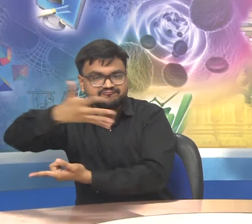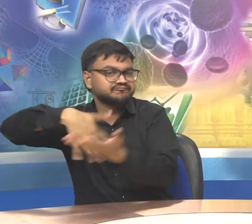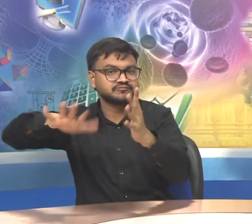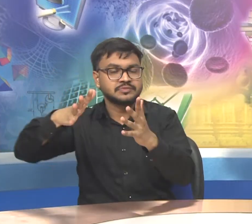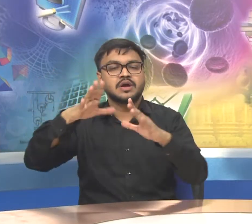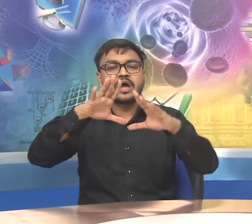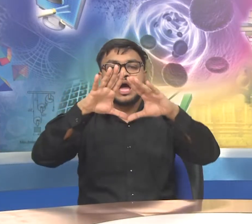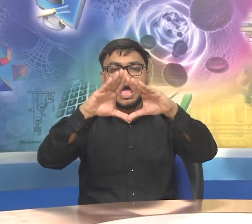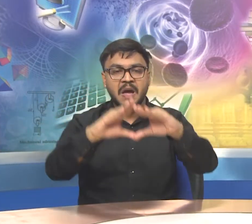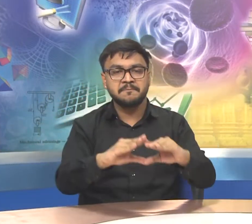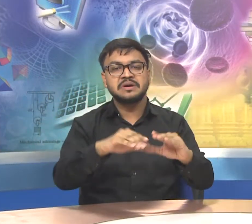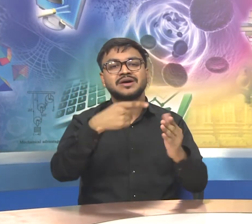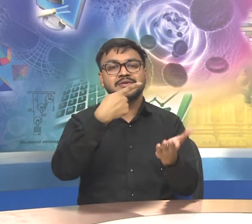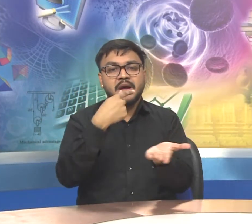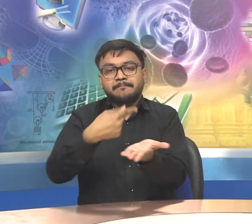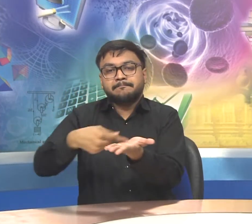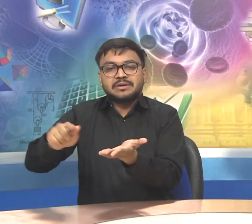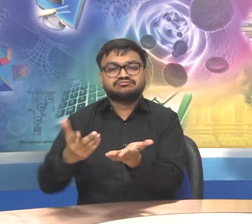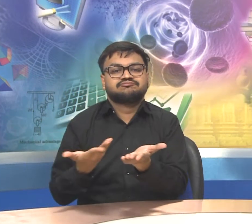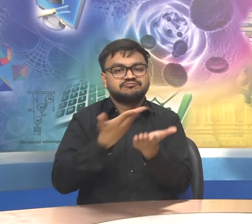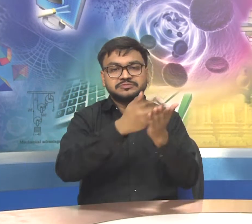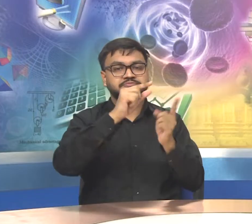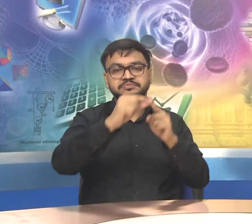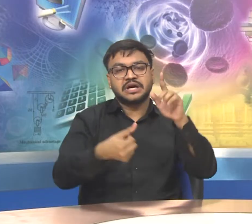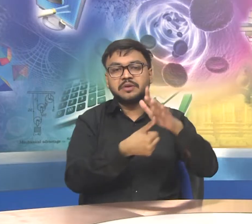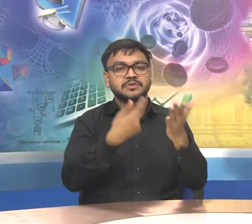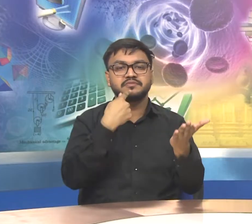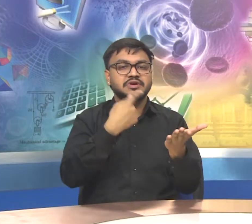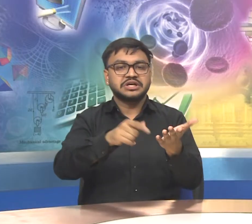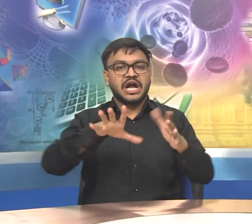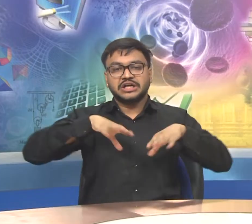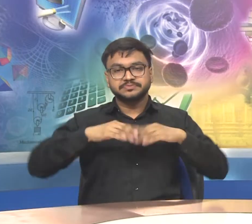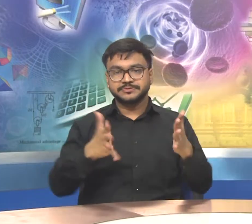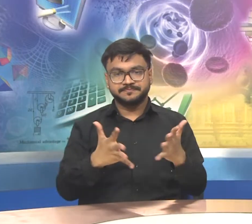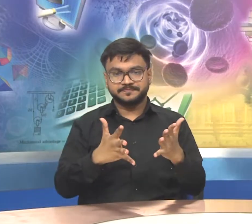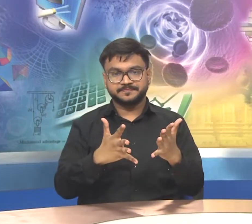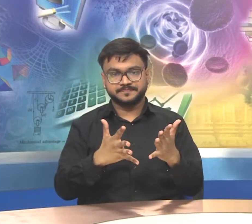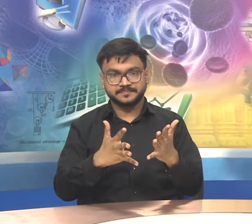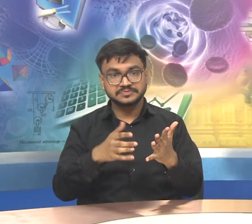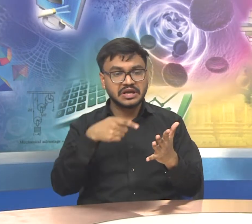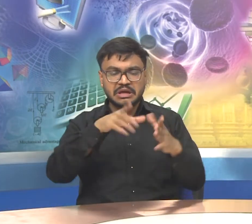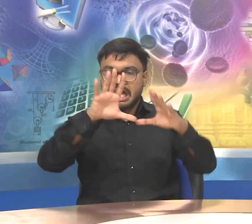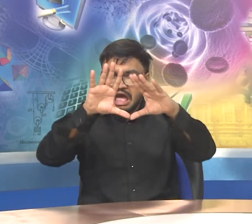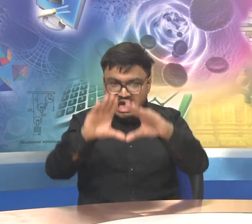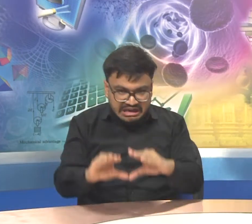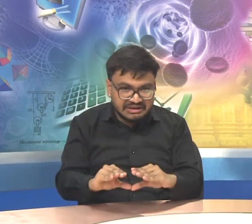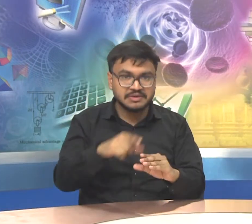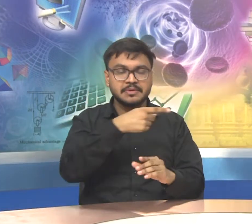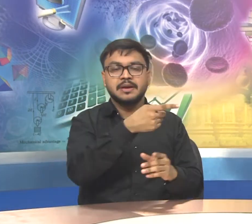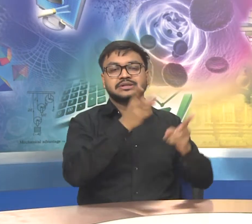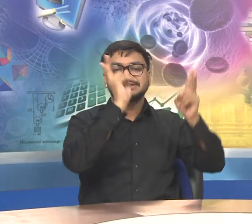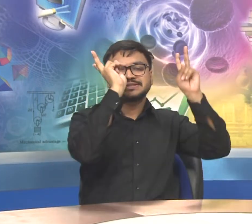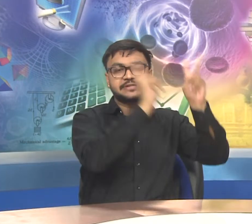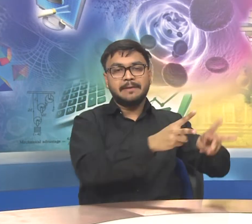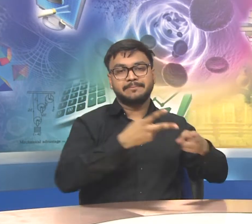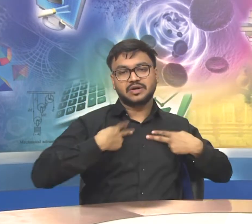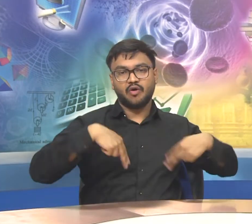a judge of the Supreme Court, but he or she could not be removed because the